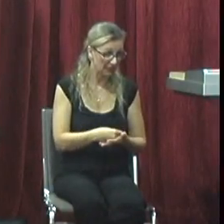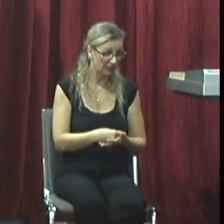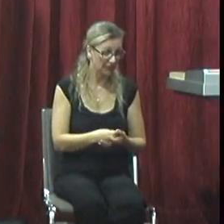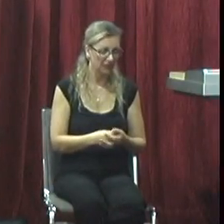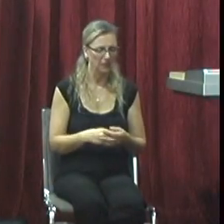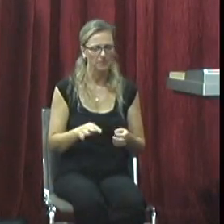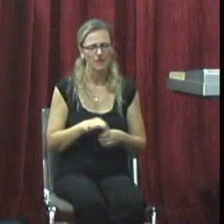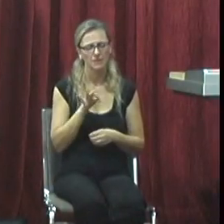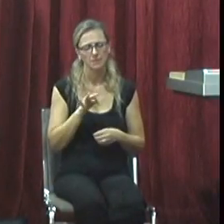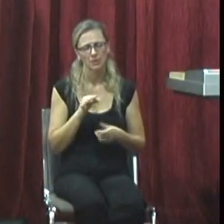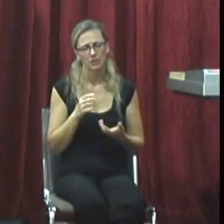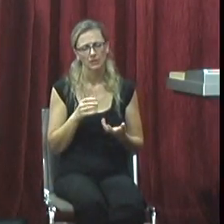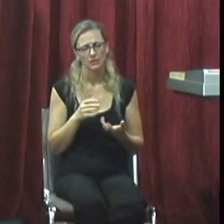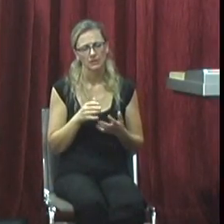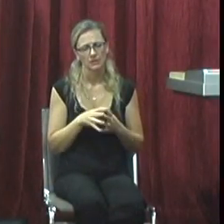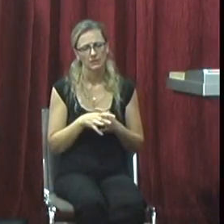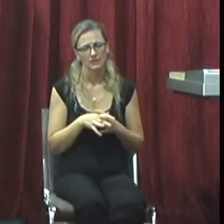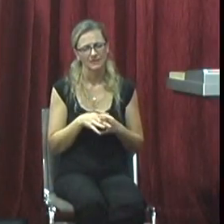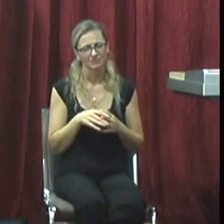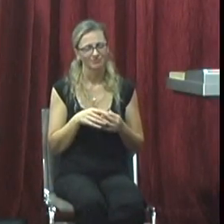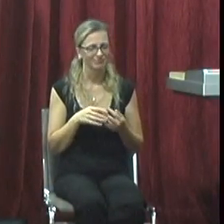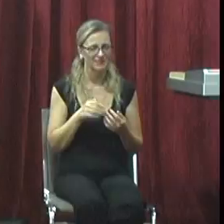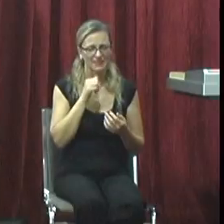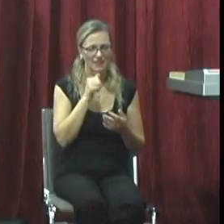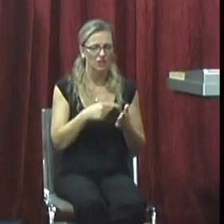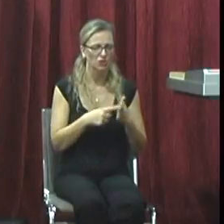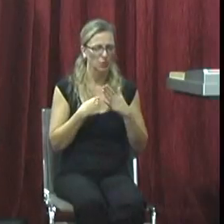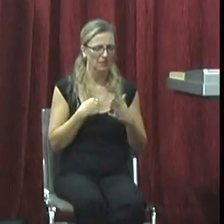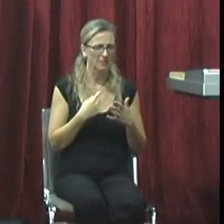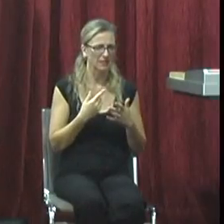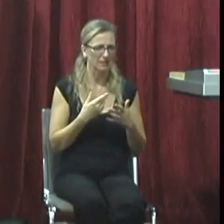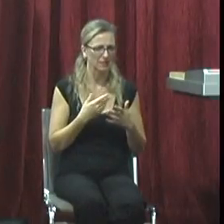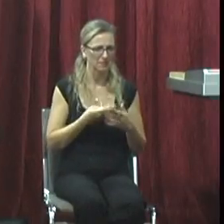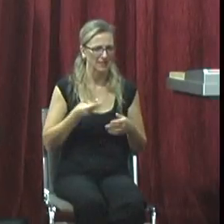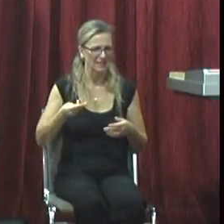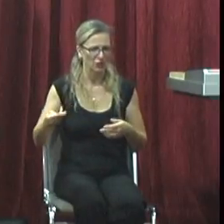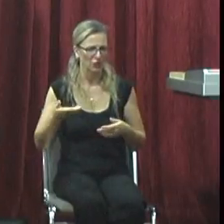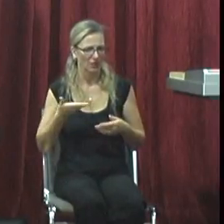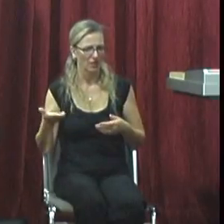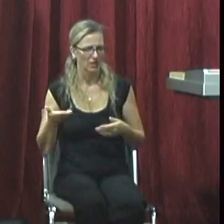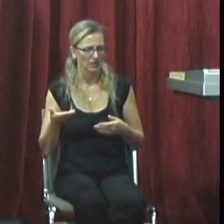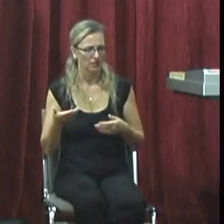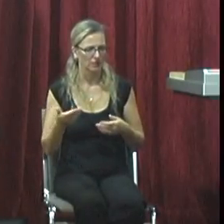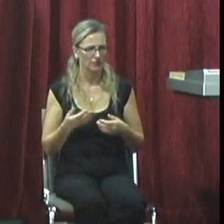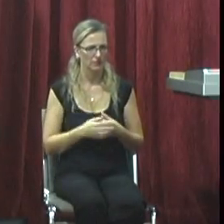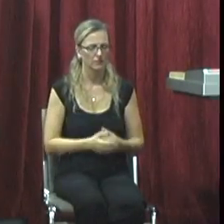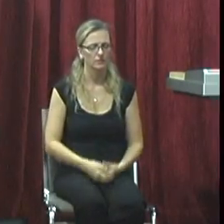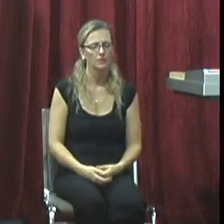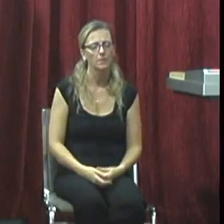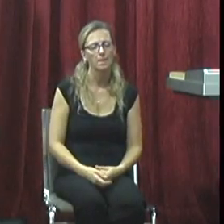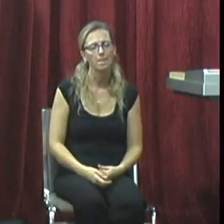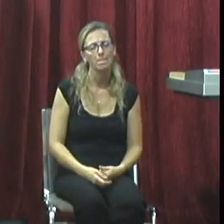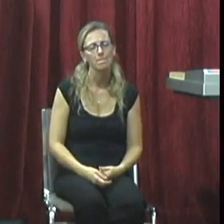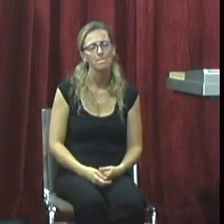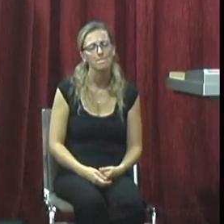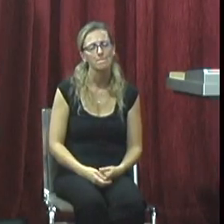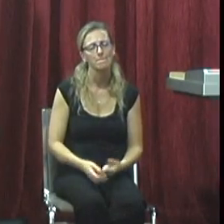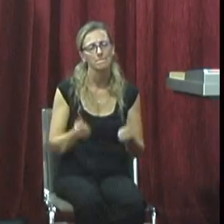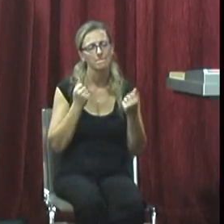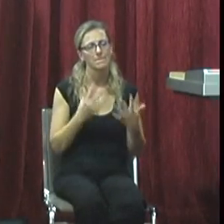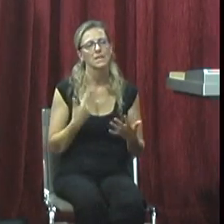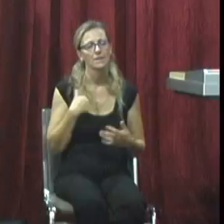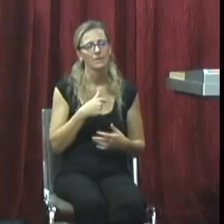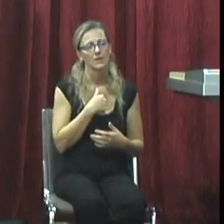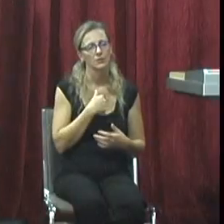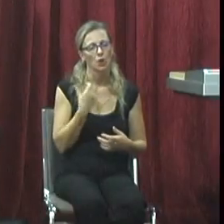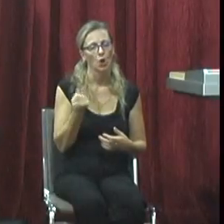his light on material things today that we would keep from God. Many of us are holding on